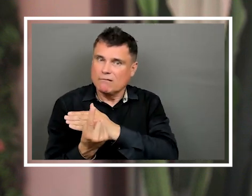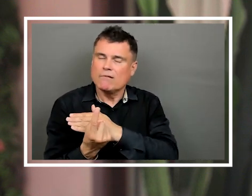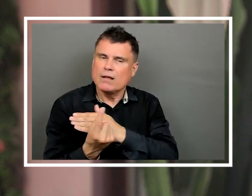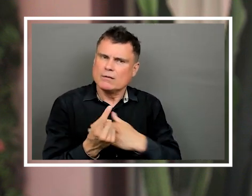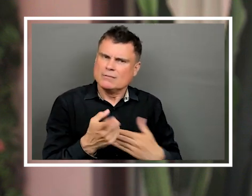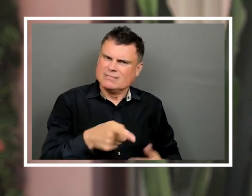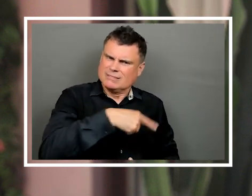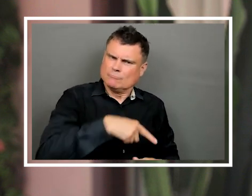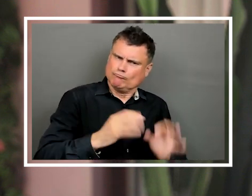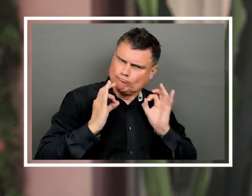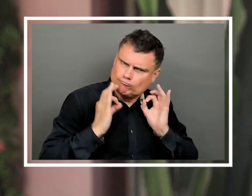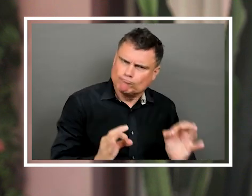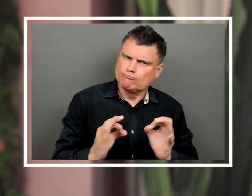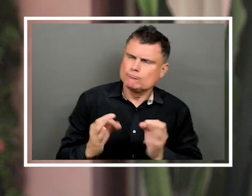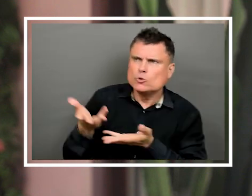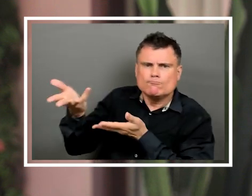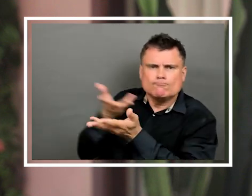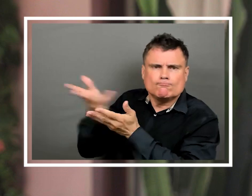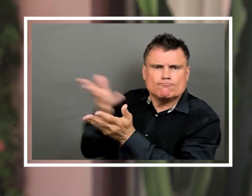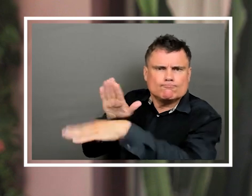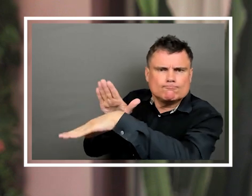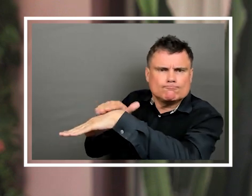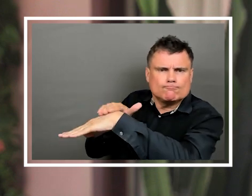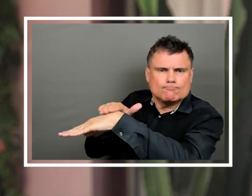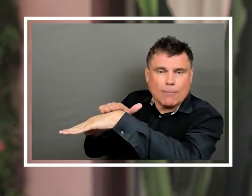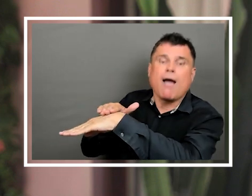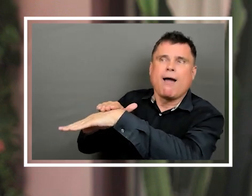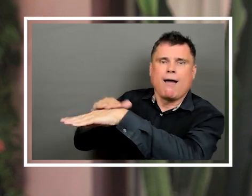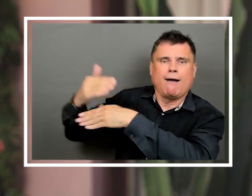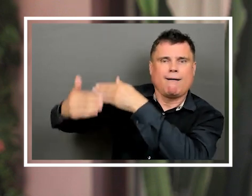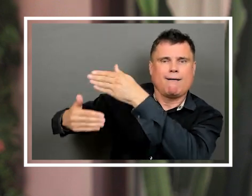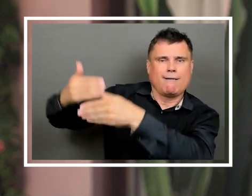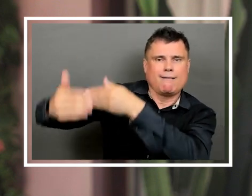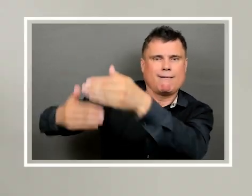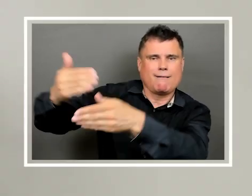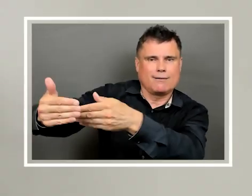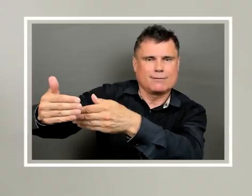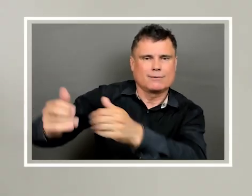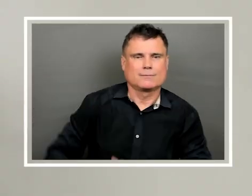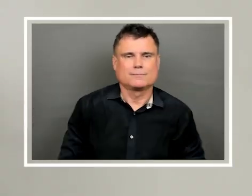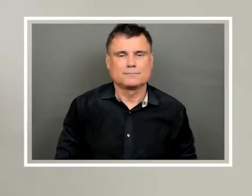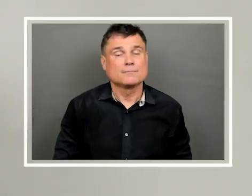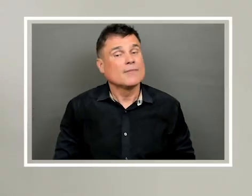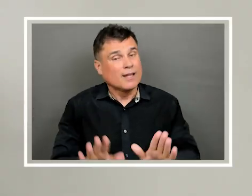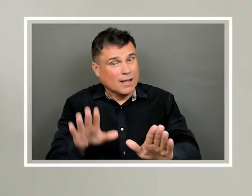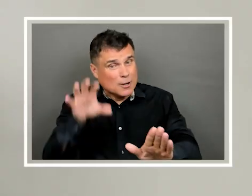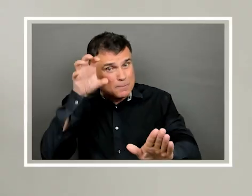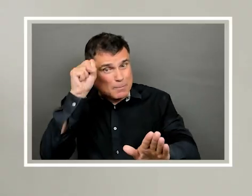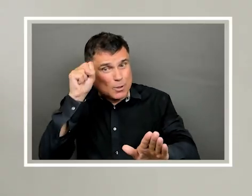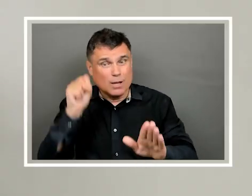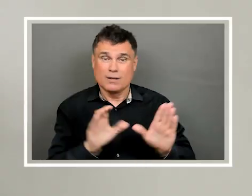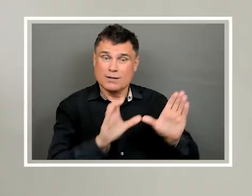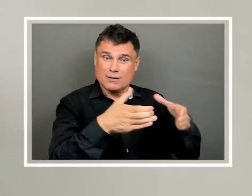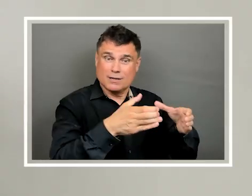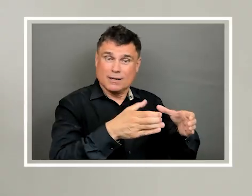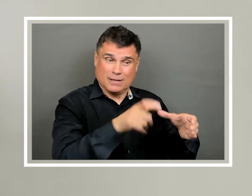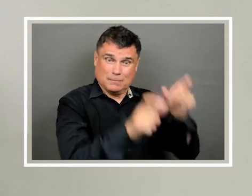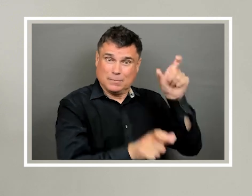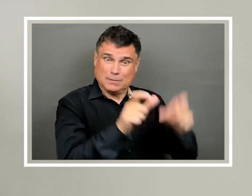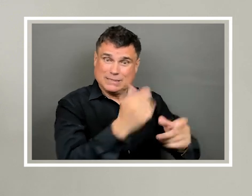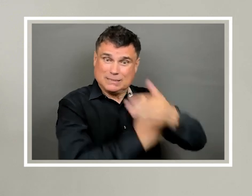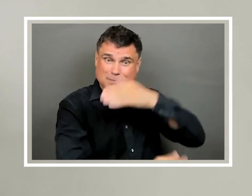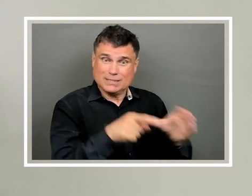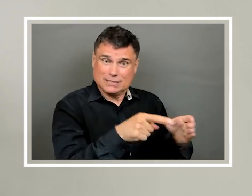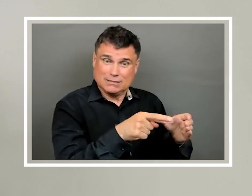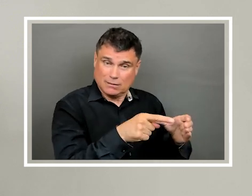this right to be consulted with, and when we are, progress is made. But remember that organizations of persons